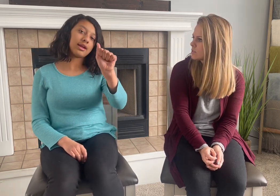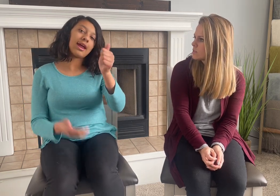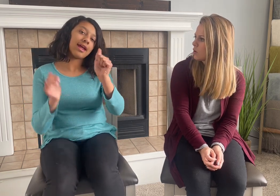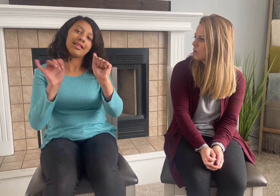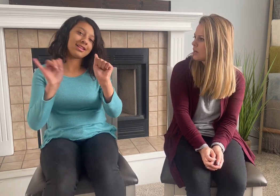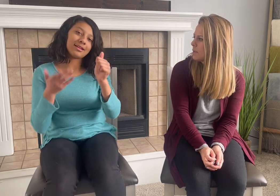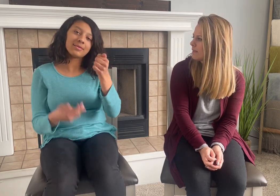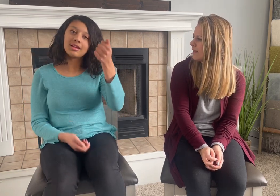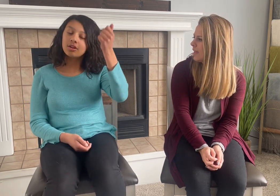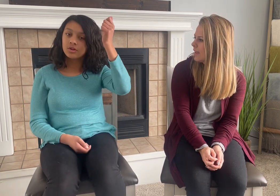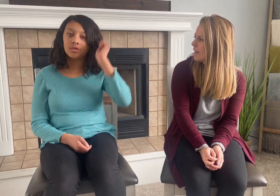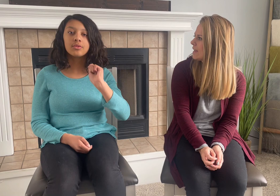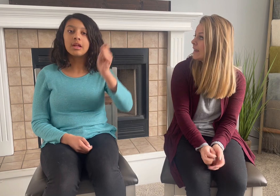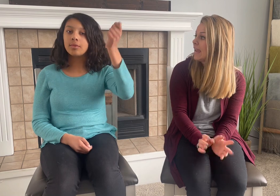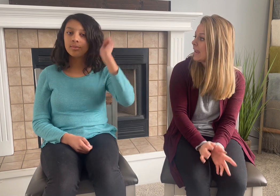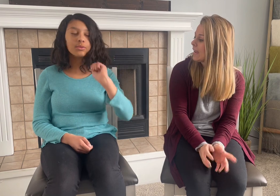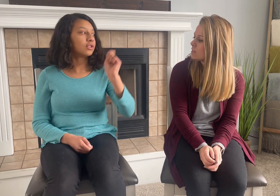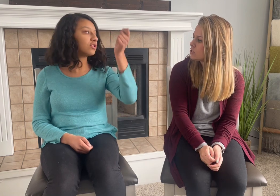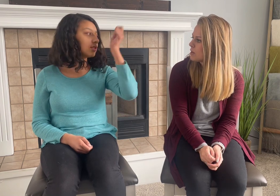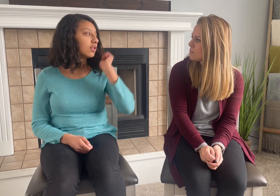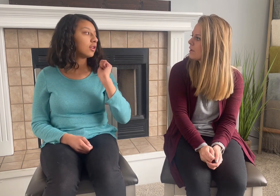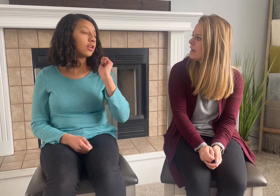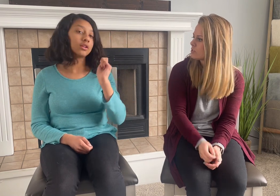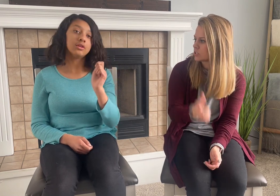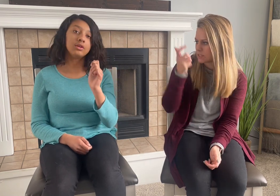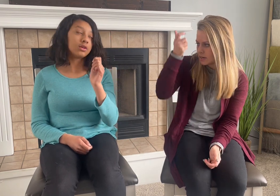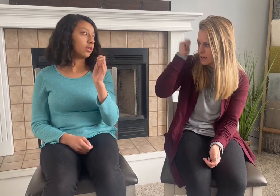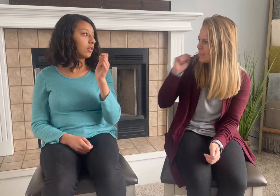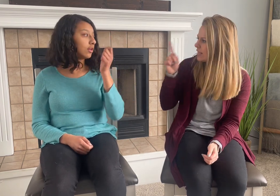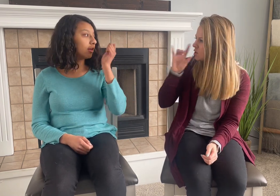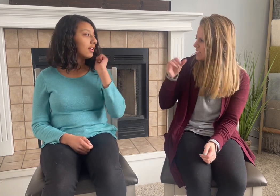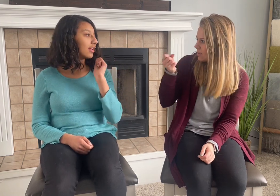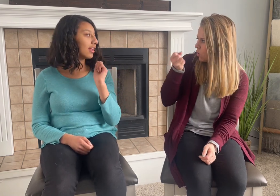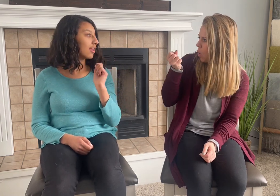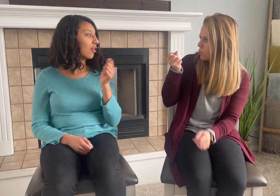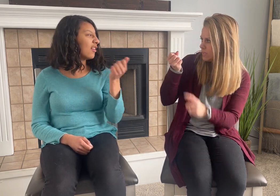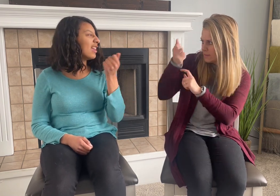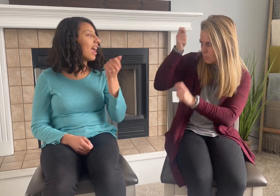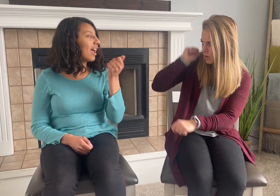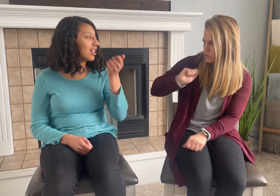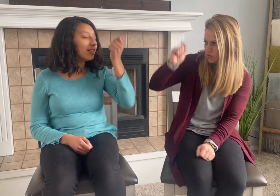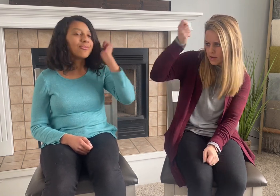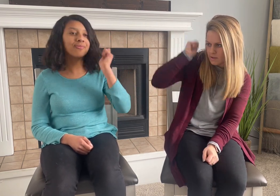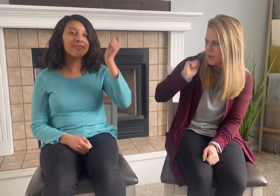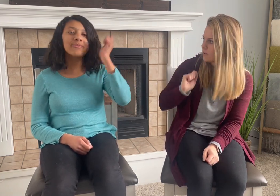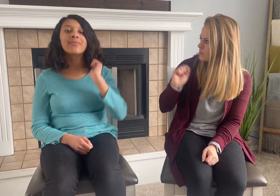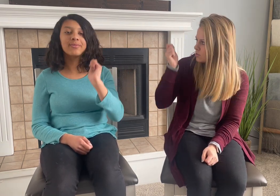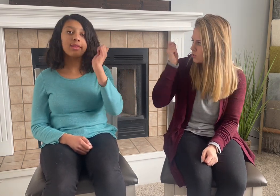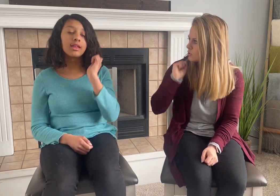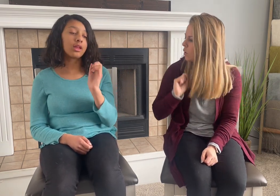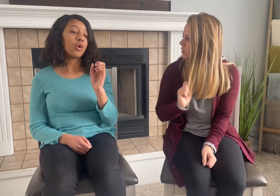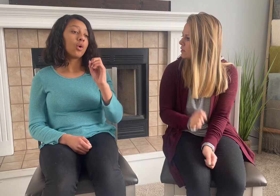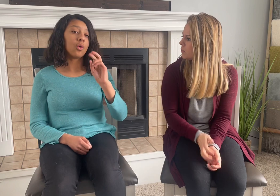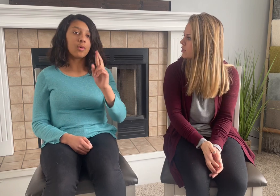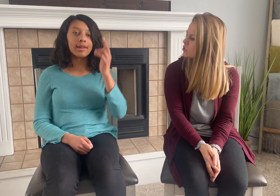So you're going to make like an A hand shape and you're just going to, it looks like they're holding the brush, right? Yeah. So they're just holding the brush.